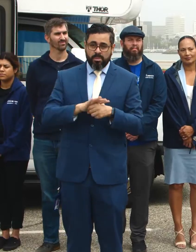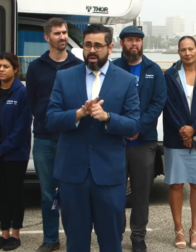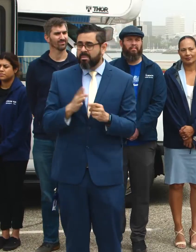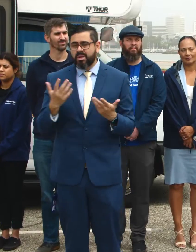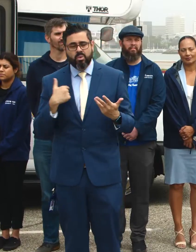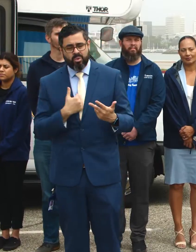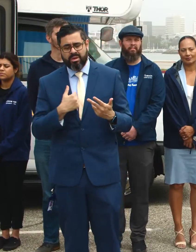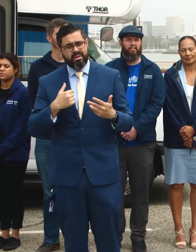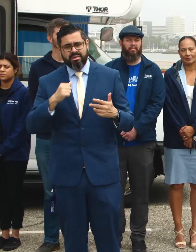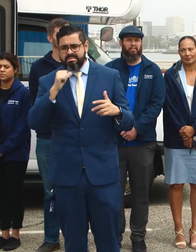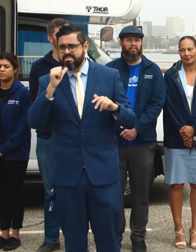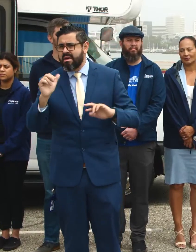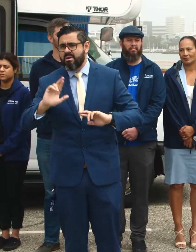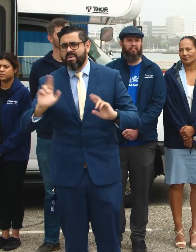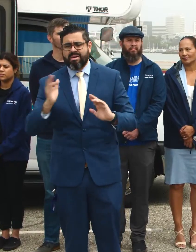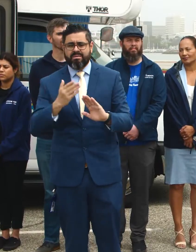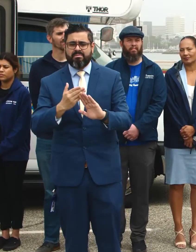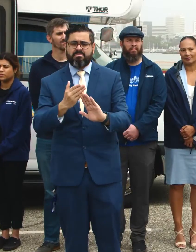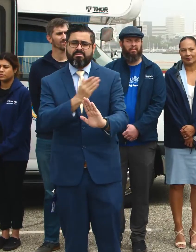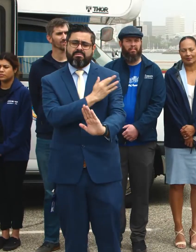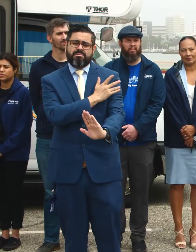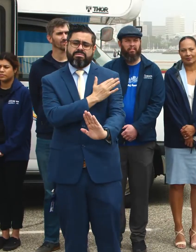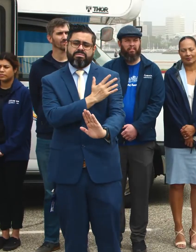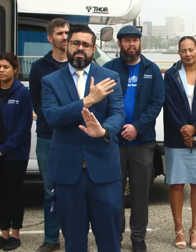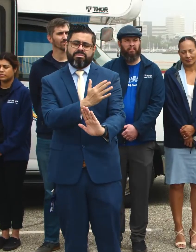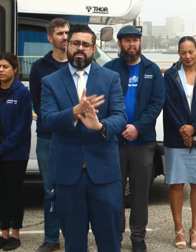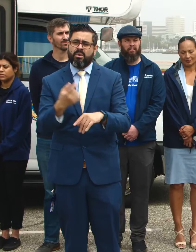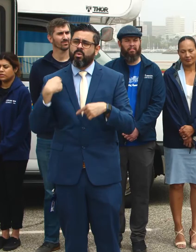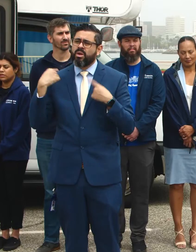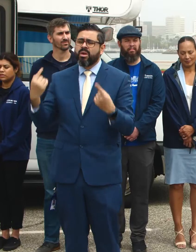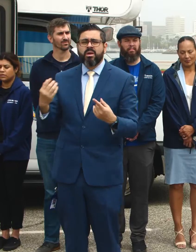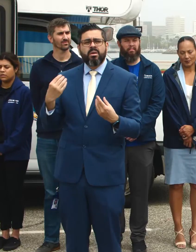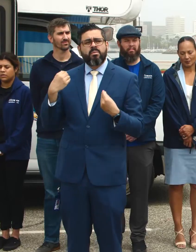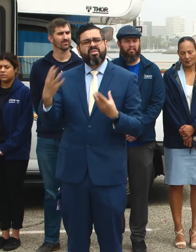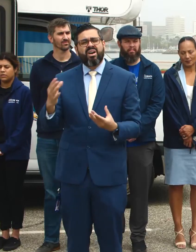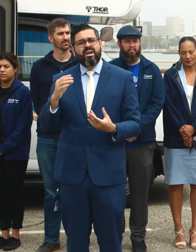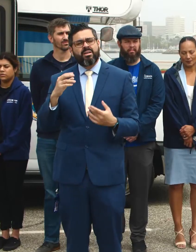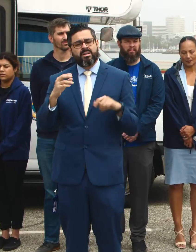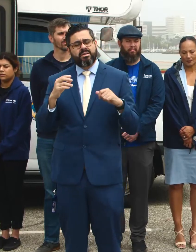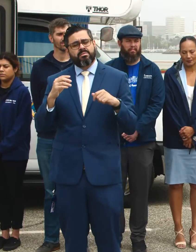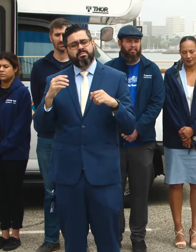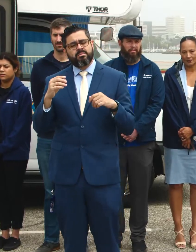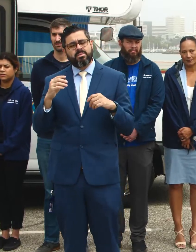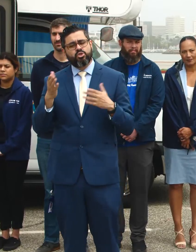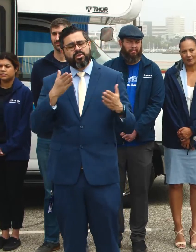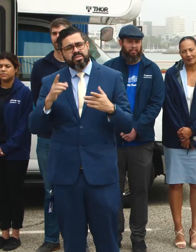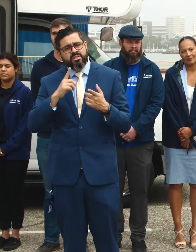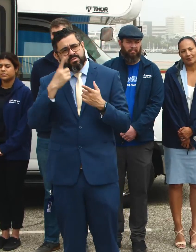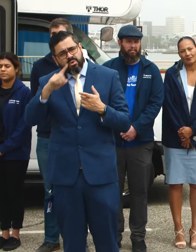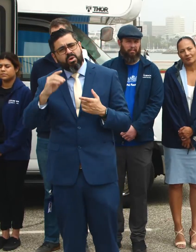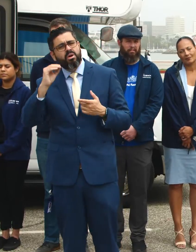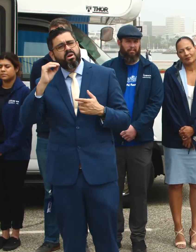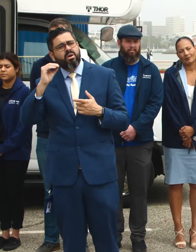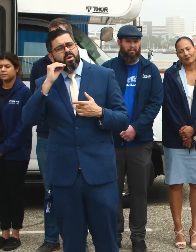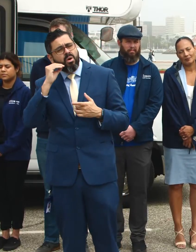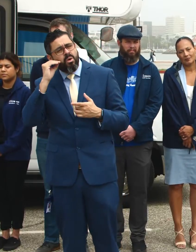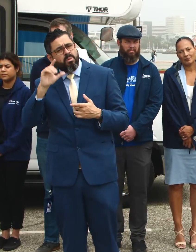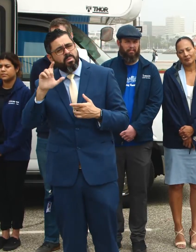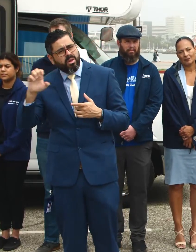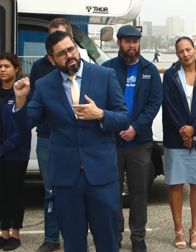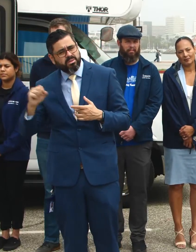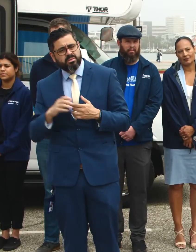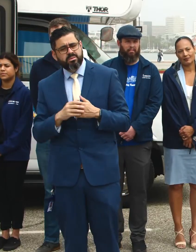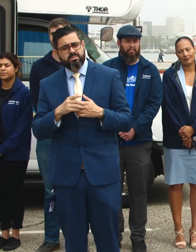equipped for that years ago. We've done homeless services for many years. We have a great health department, a continuum of care. We